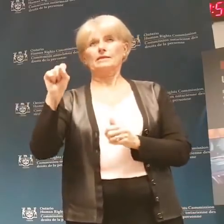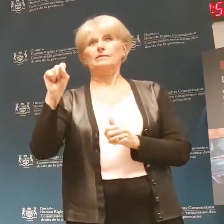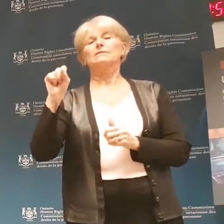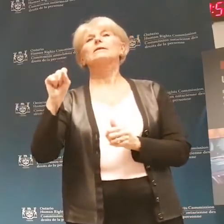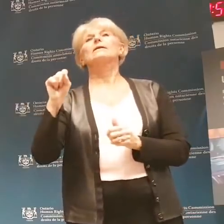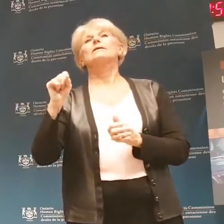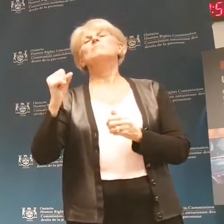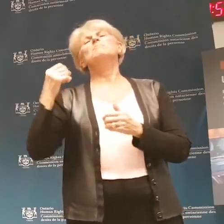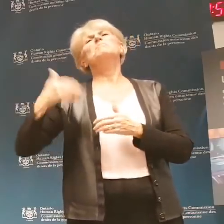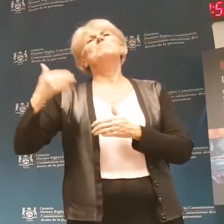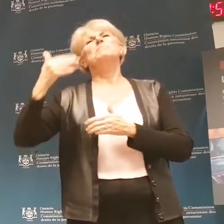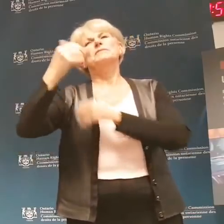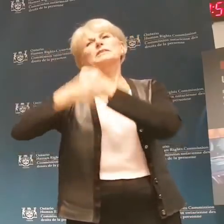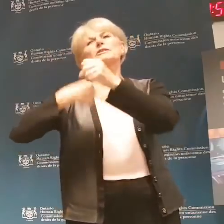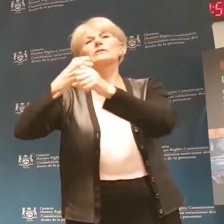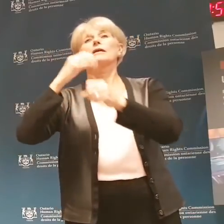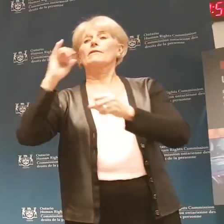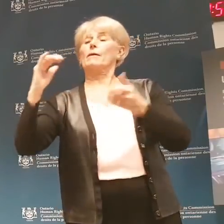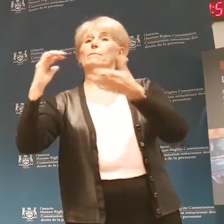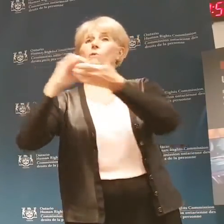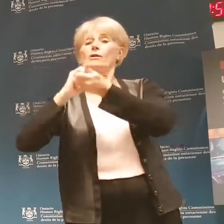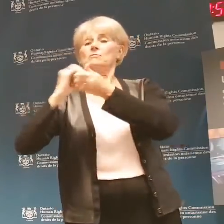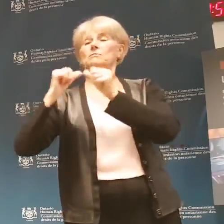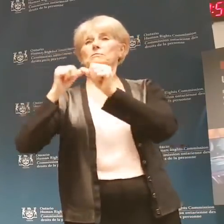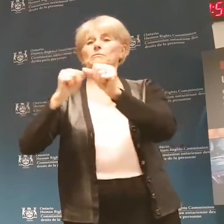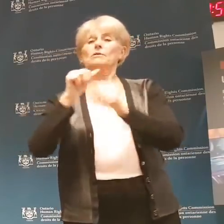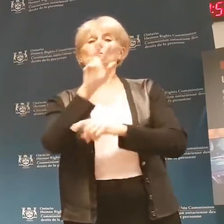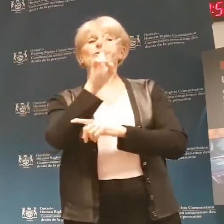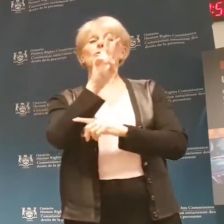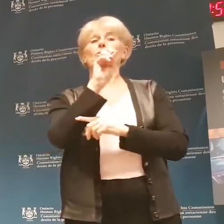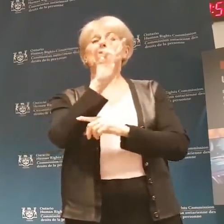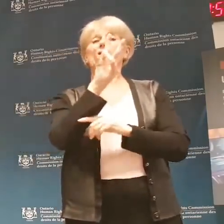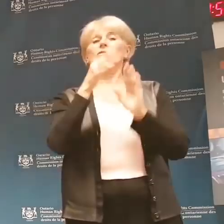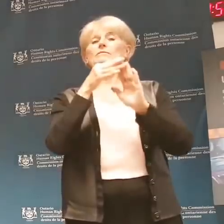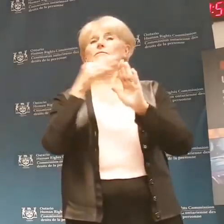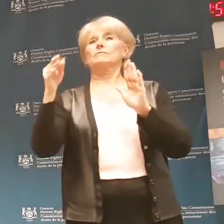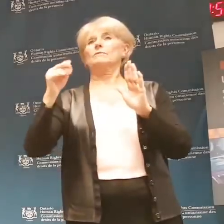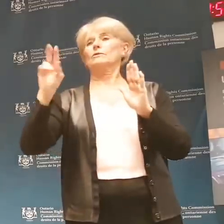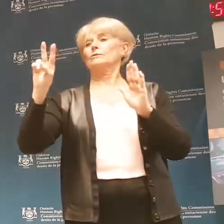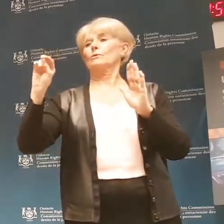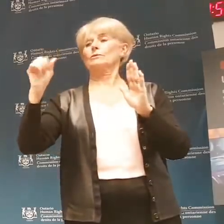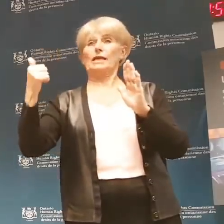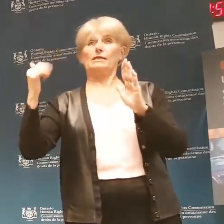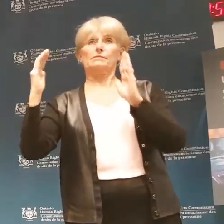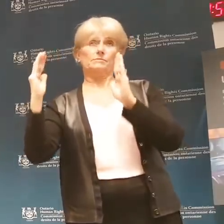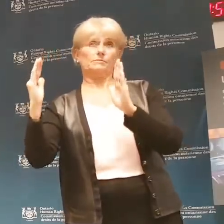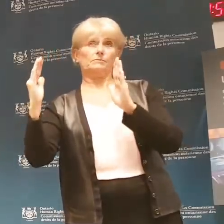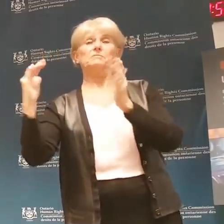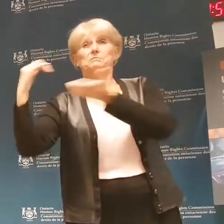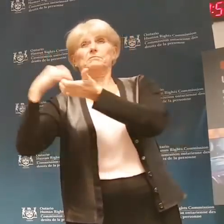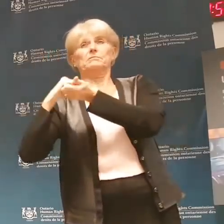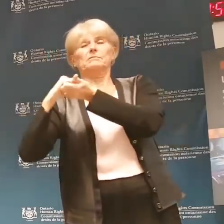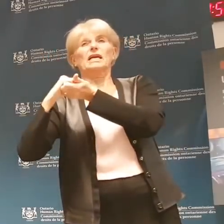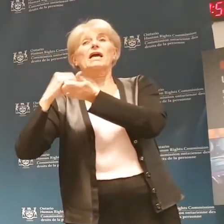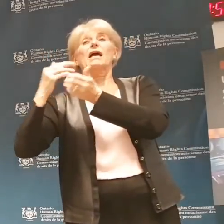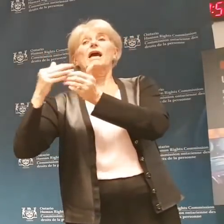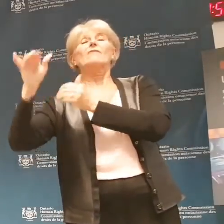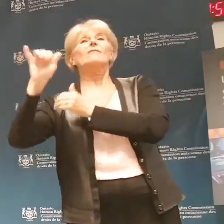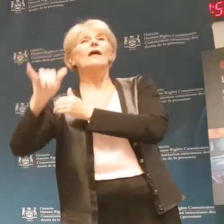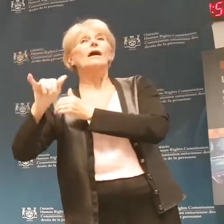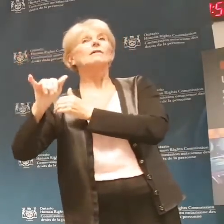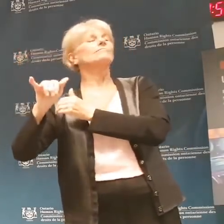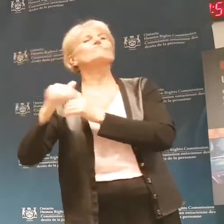the number of years. That partnership lasted from 2007 to 2010. And after that, we